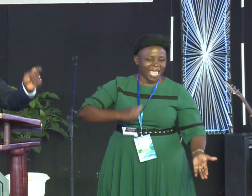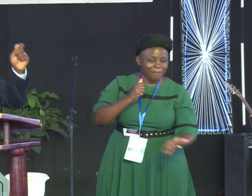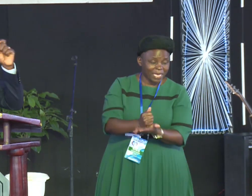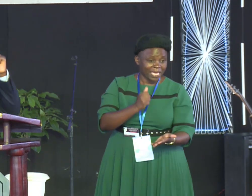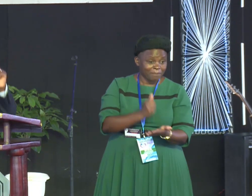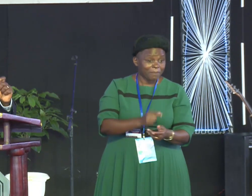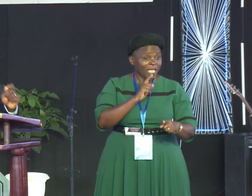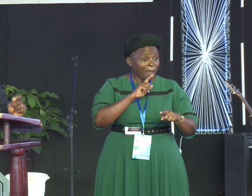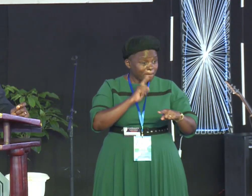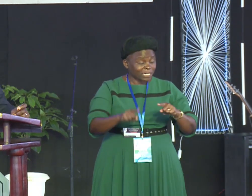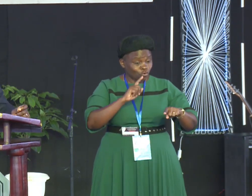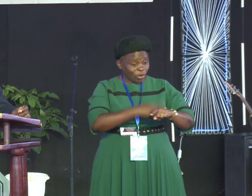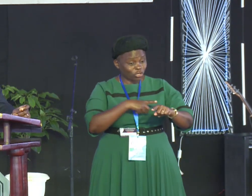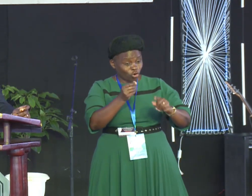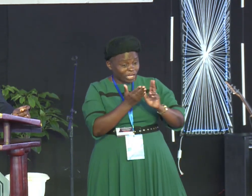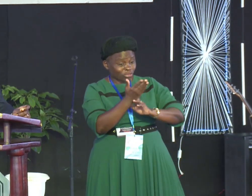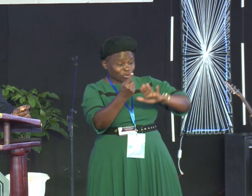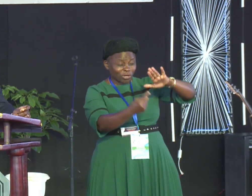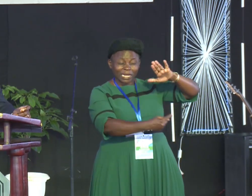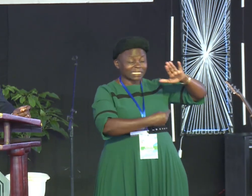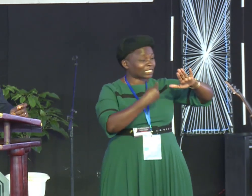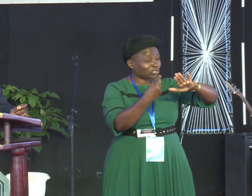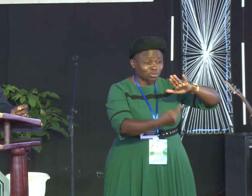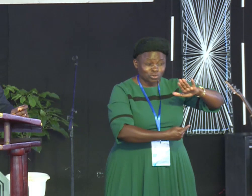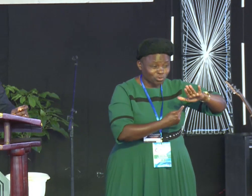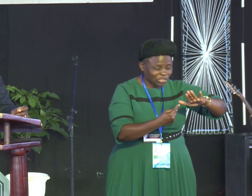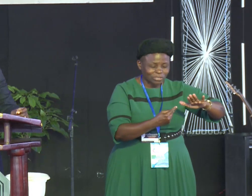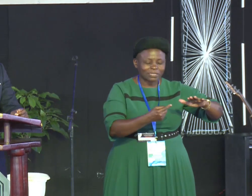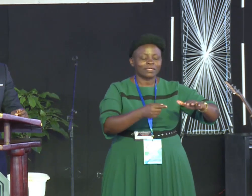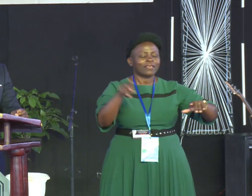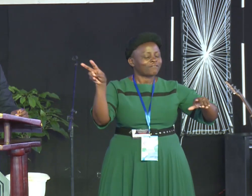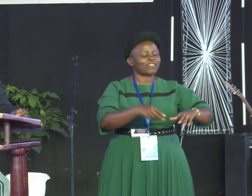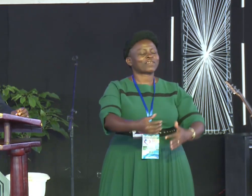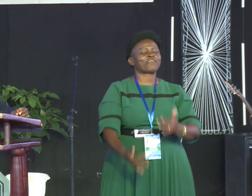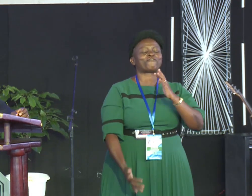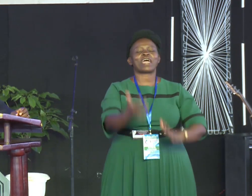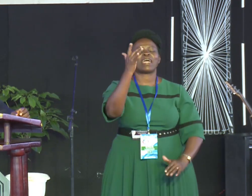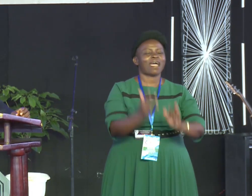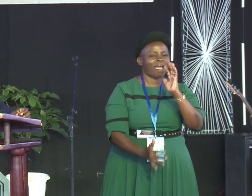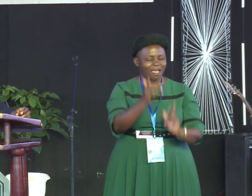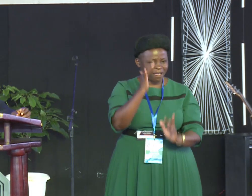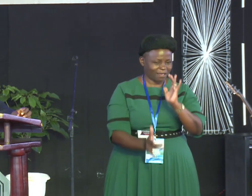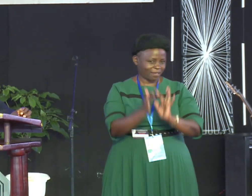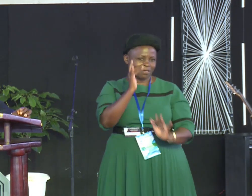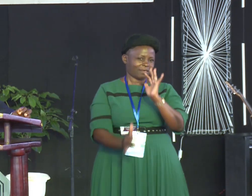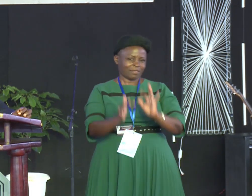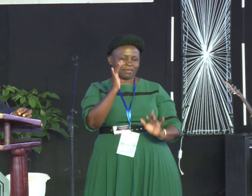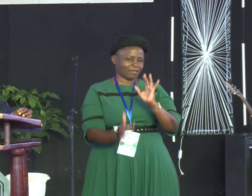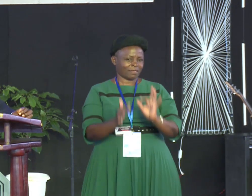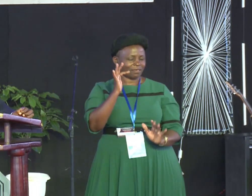ye yayitawo. But the person who went through the situation. Yali ayita mu kikomi. He was going through fire.